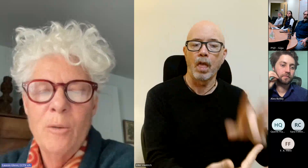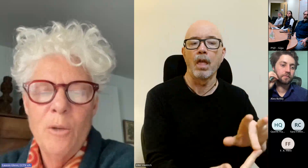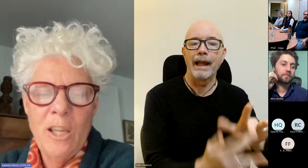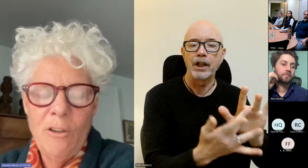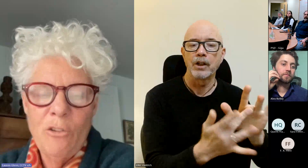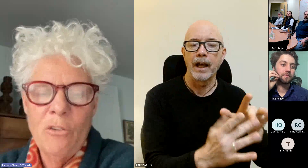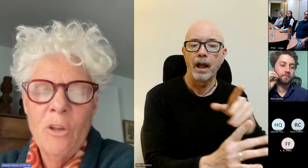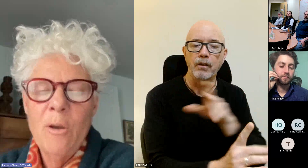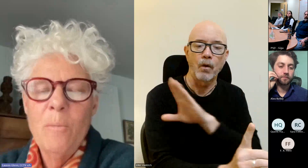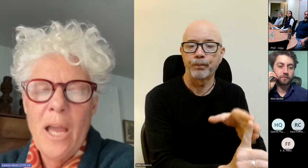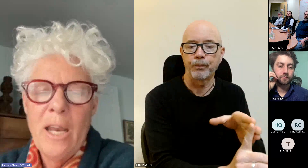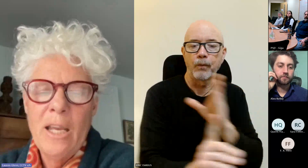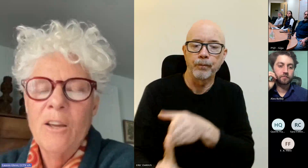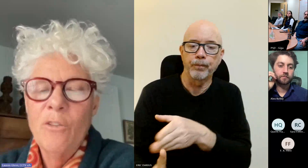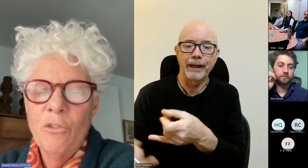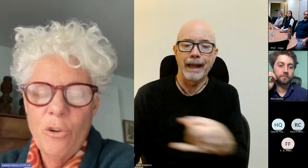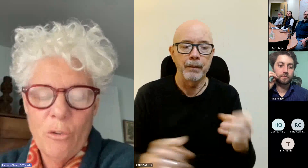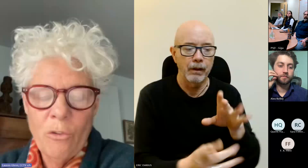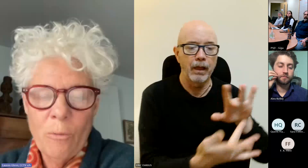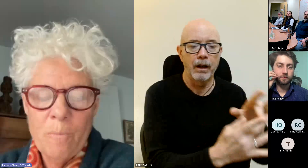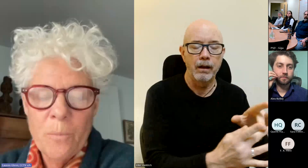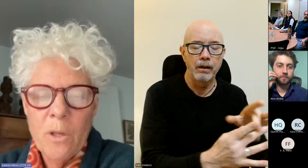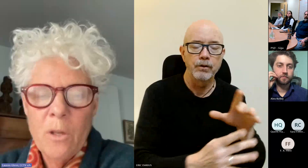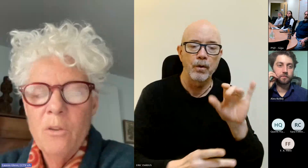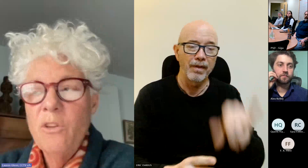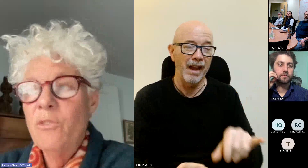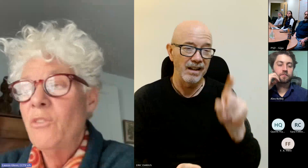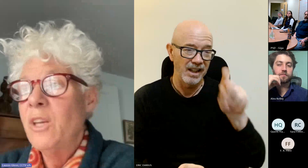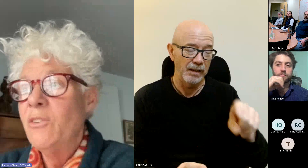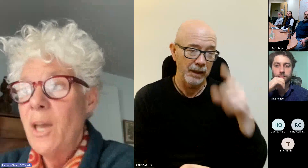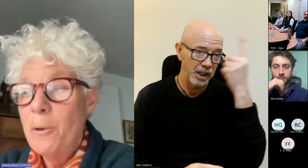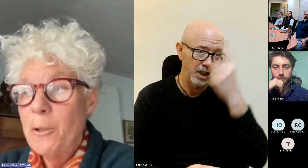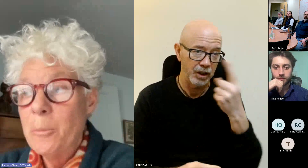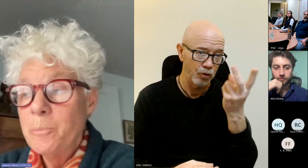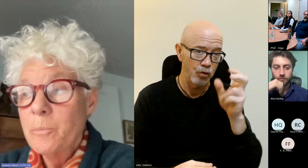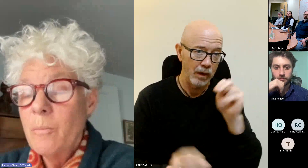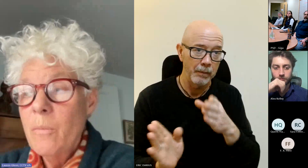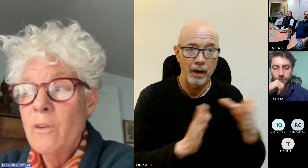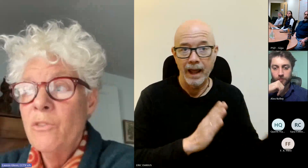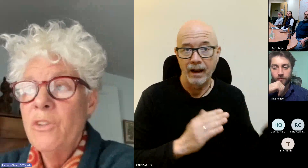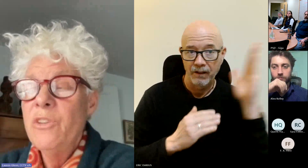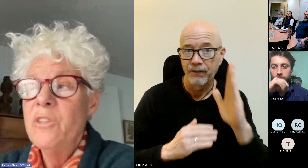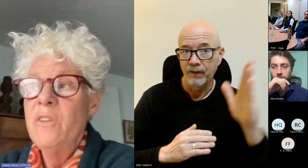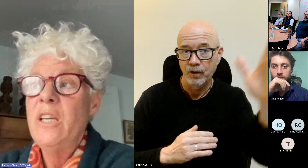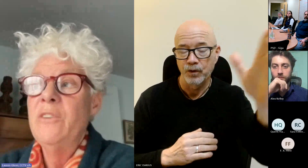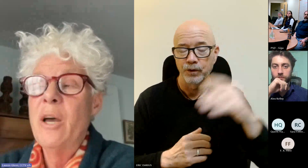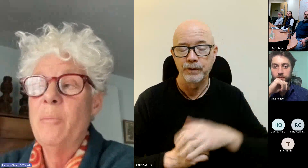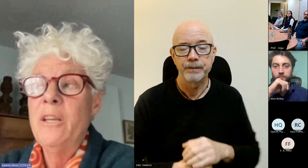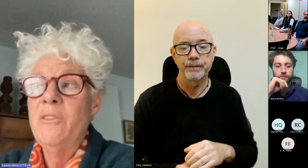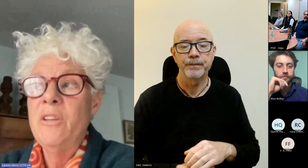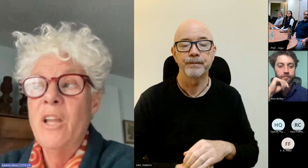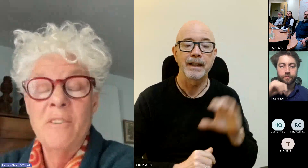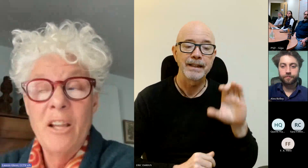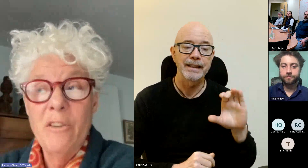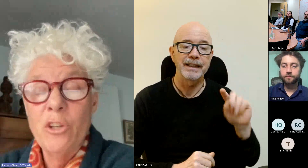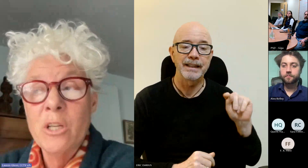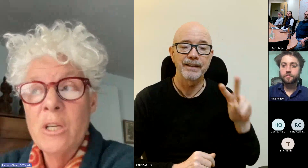state's telecommunications planning concerns. Just as an example, CCTV and Town